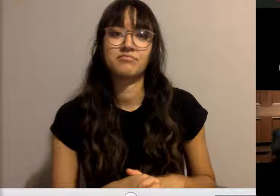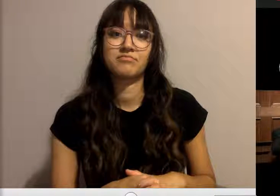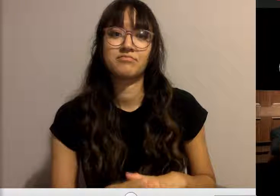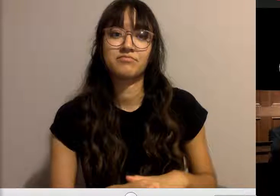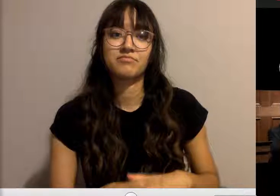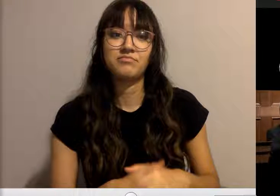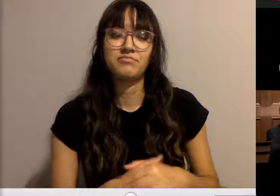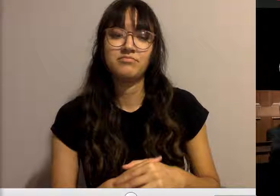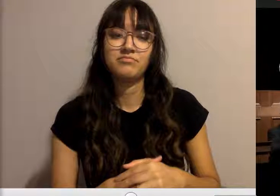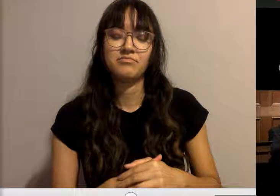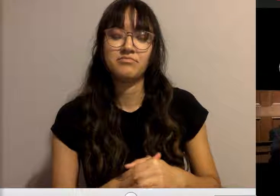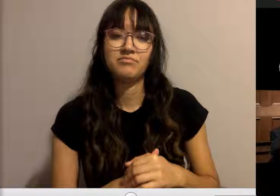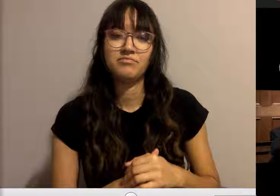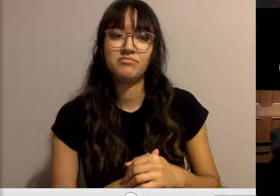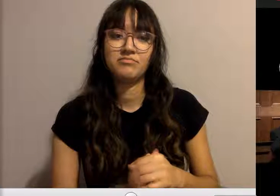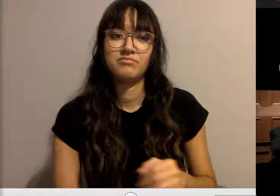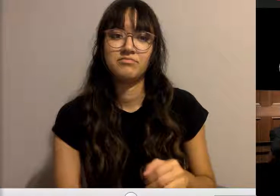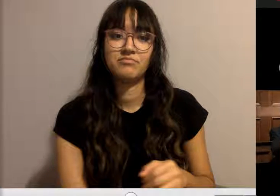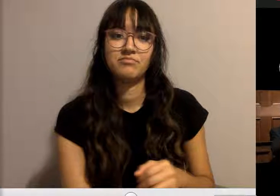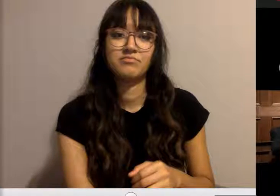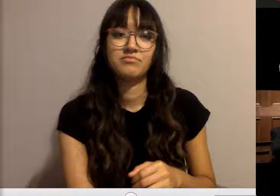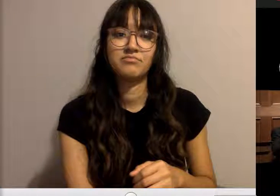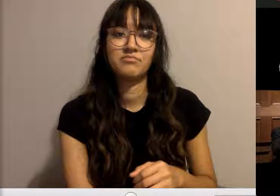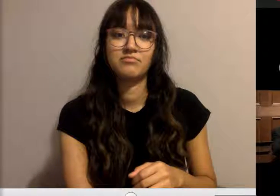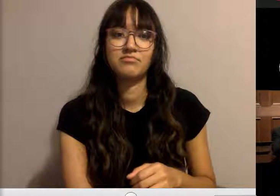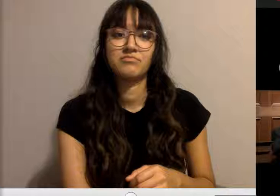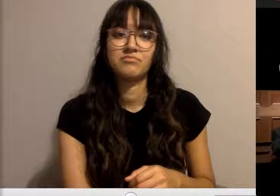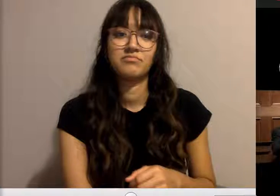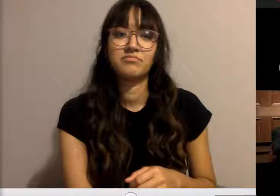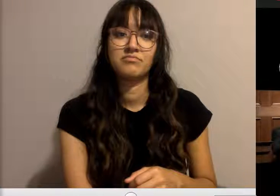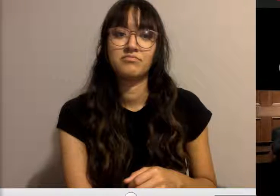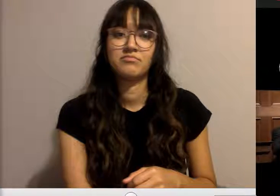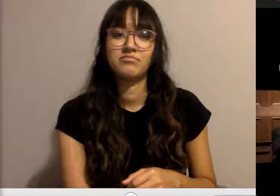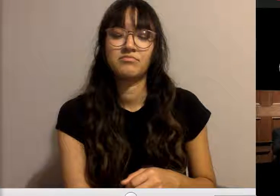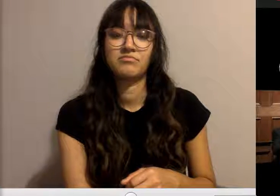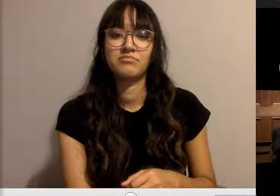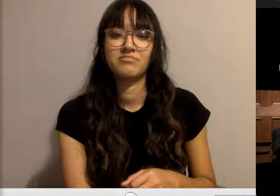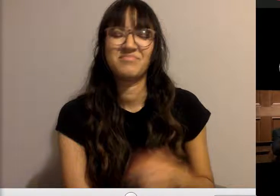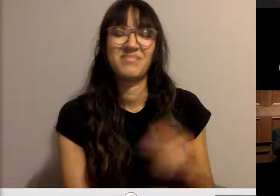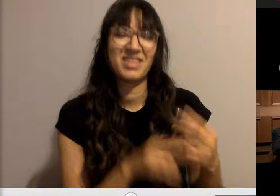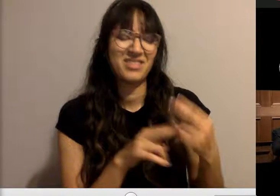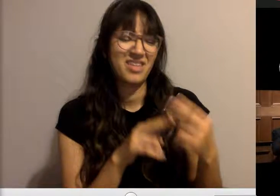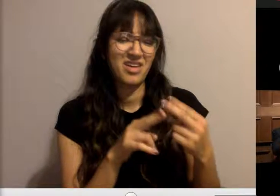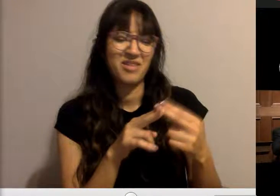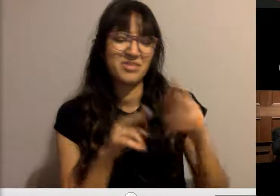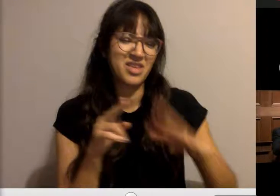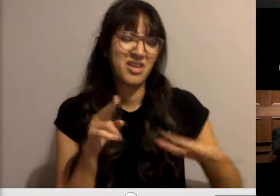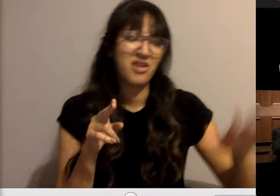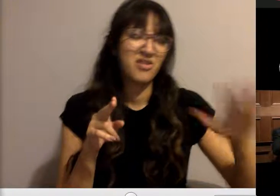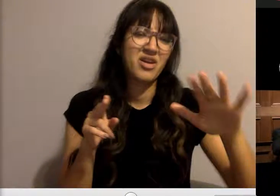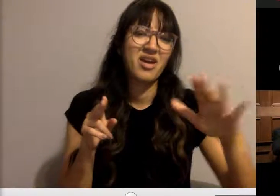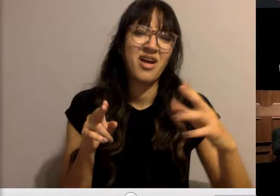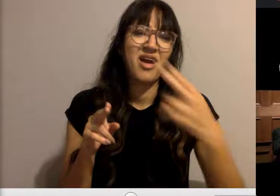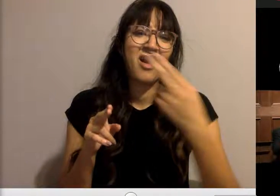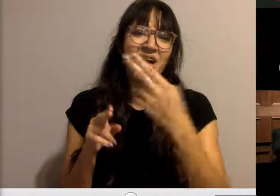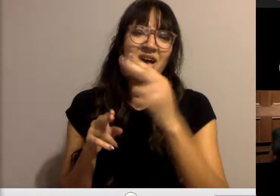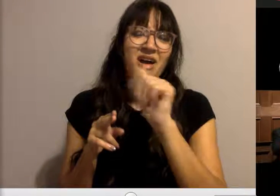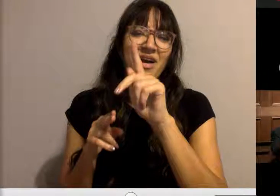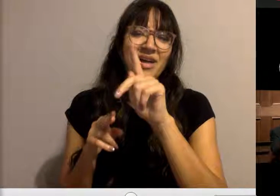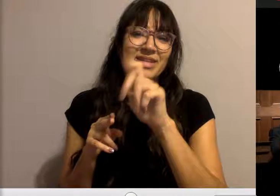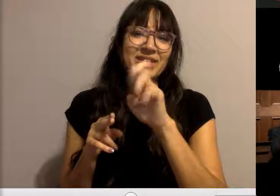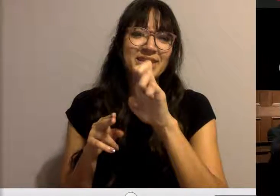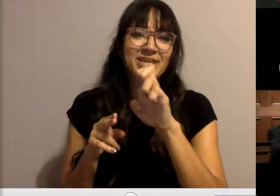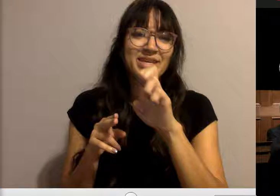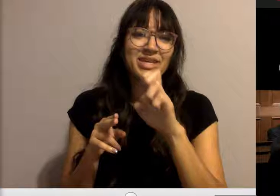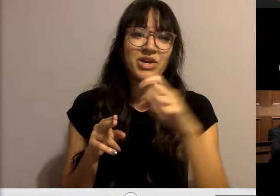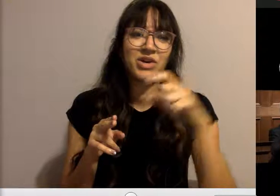before them, their arms. And then he names the places they overran, and we know where they are, right? From Hatay, that is Turkey, Kode